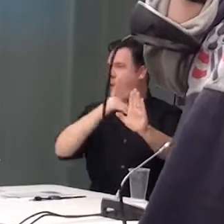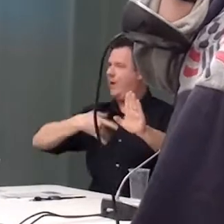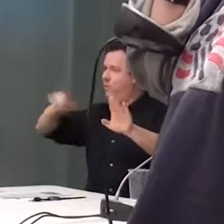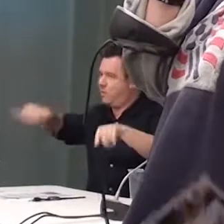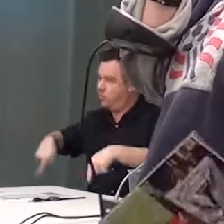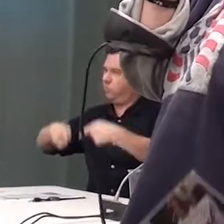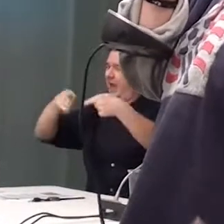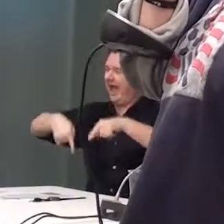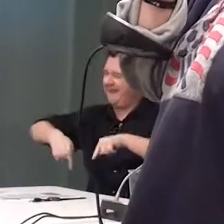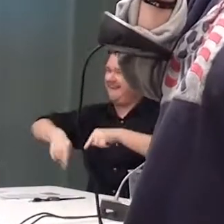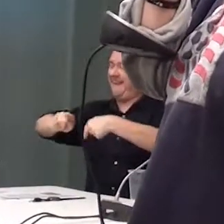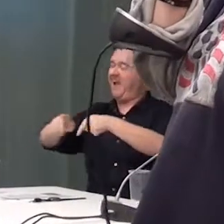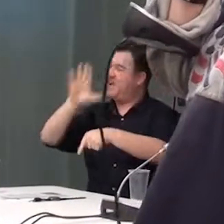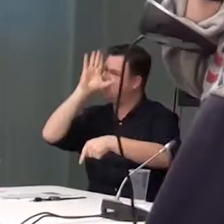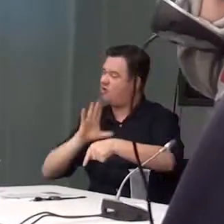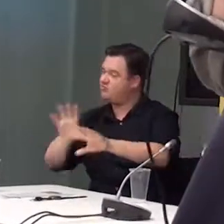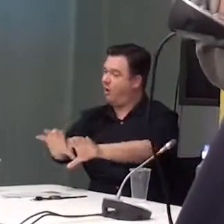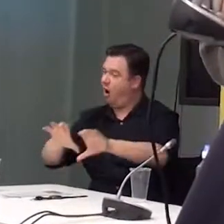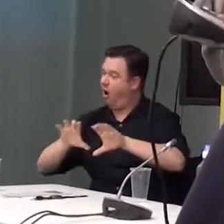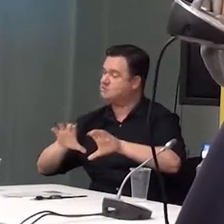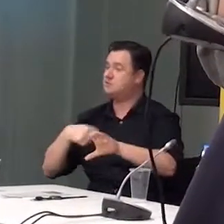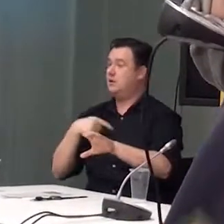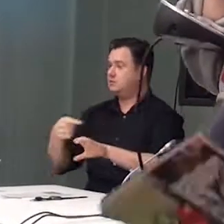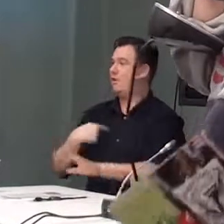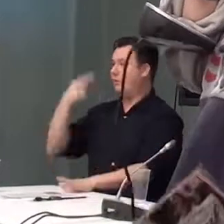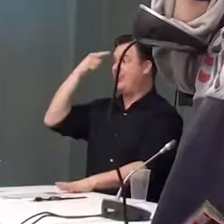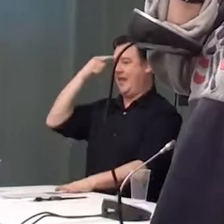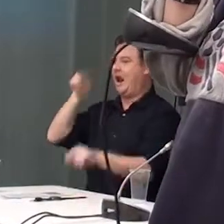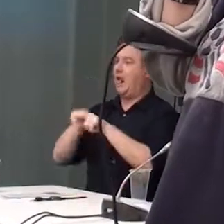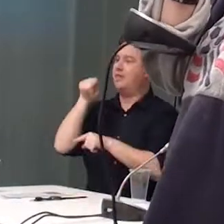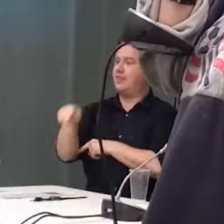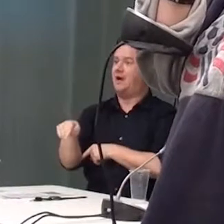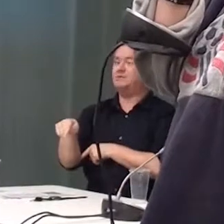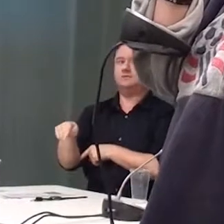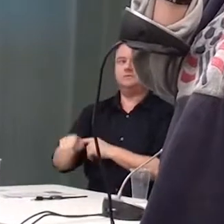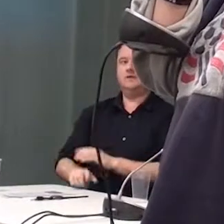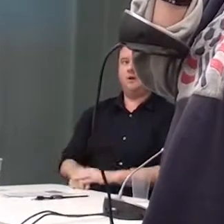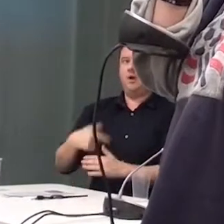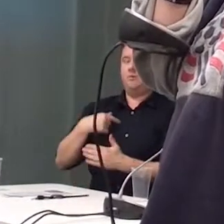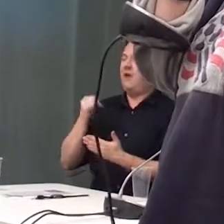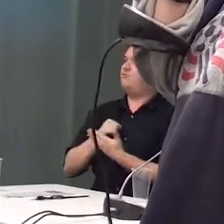serious trouble. Because you are not going to reverse it unless you get control of this press.